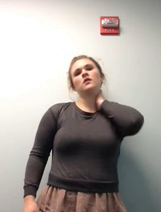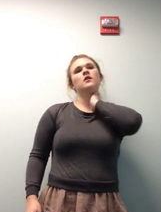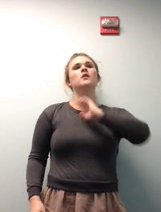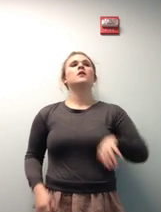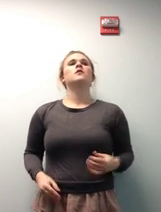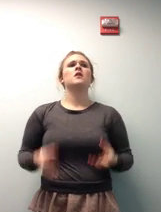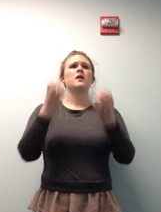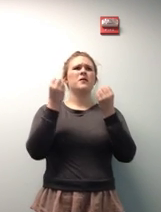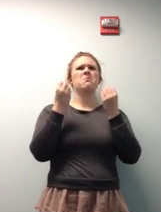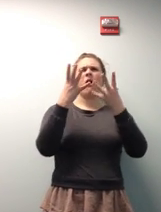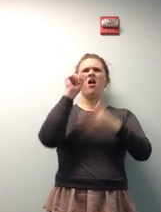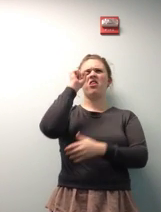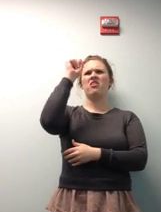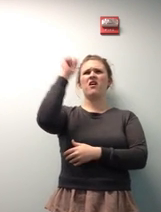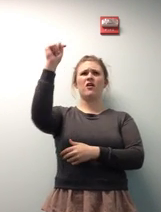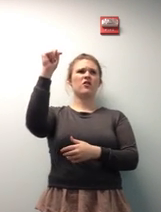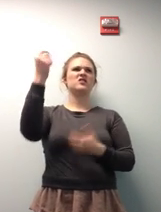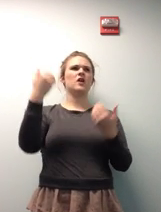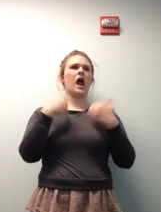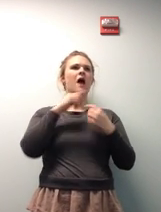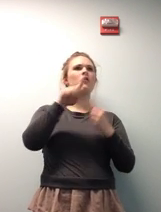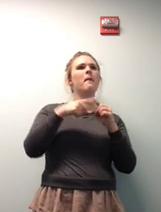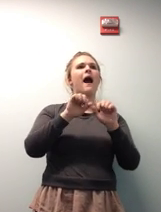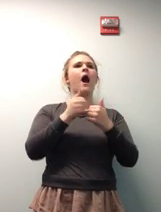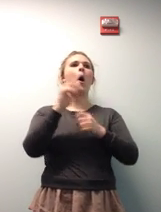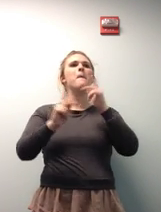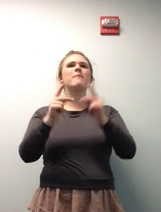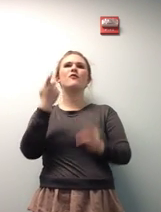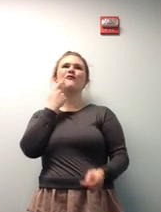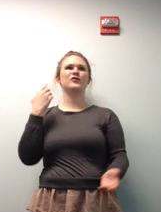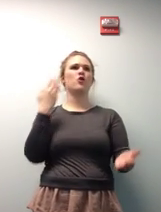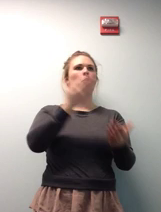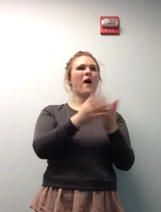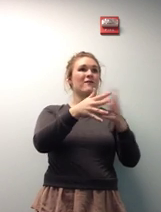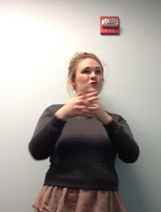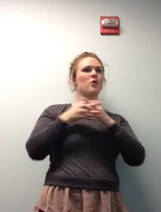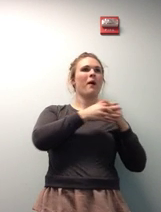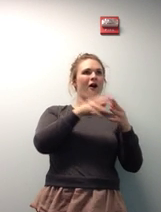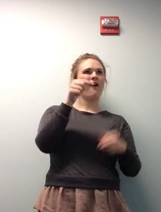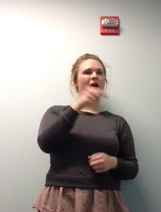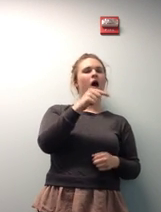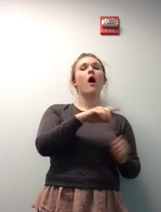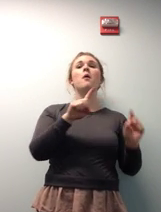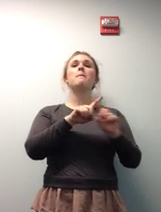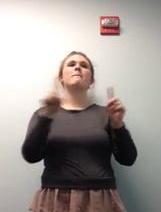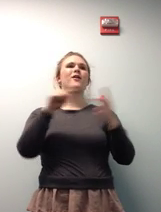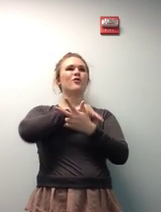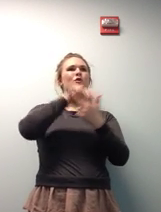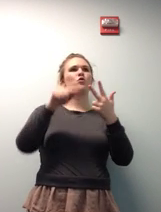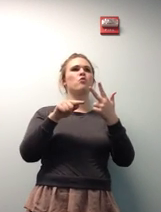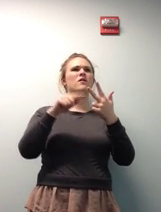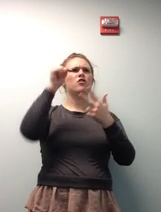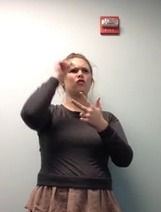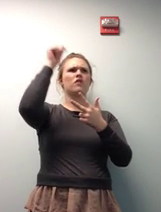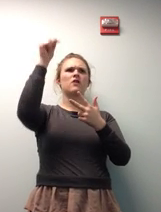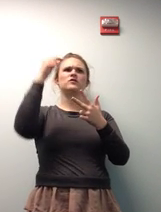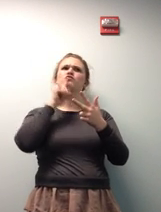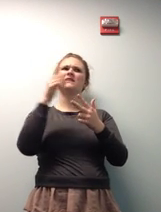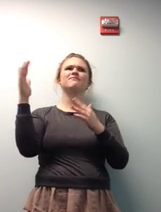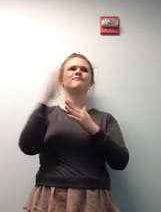Many theories exist about how people first got to the Americas, but there are three really predominant theories, the oldest being